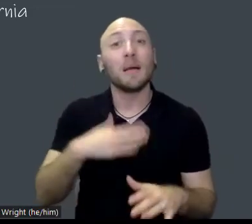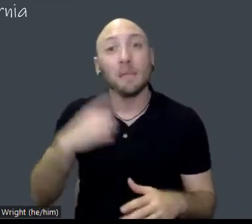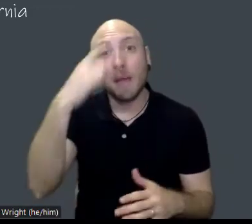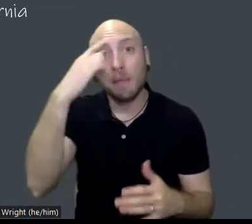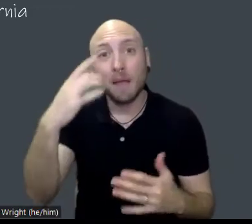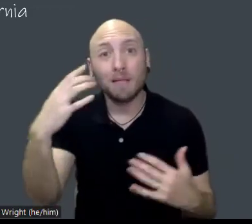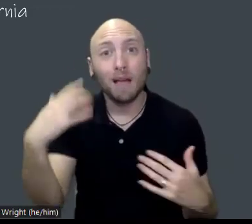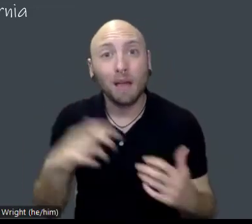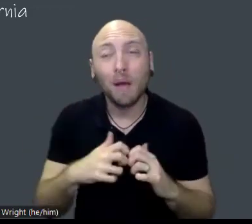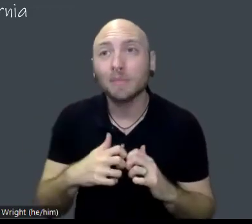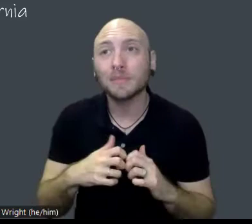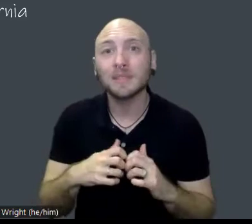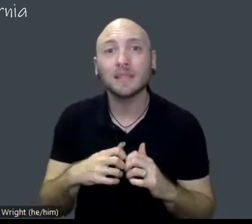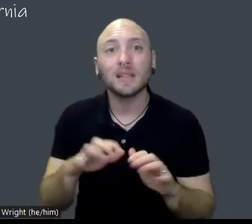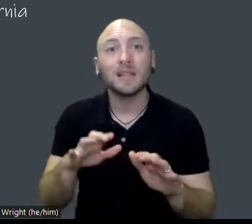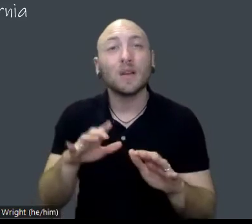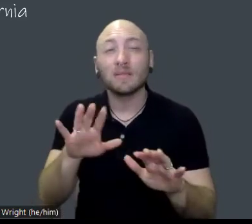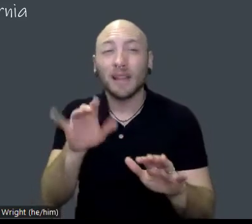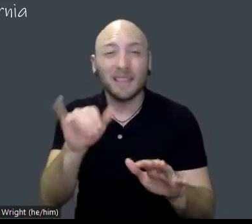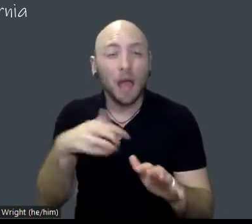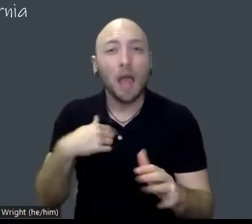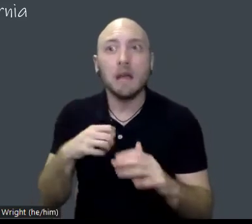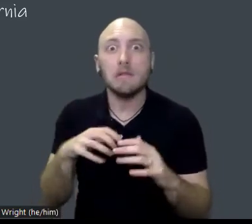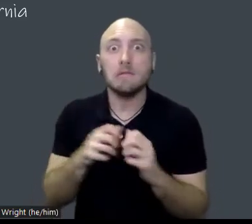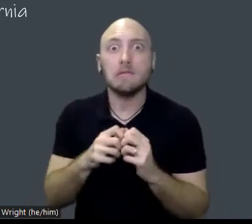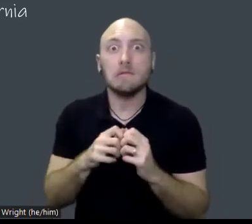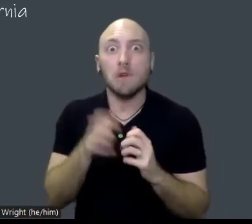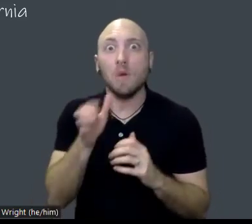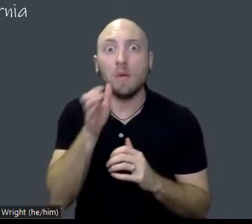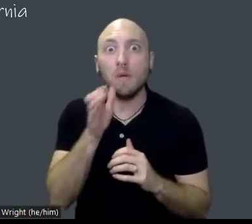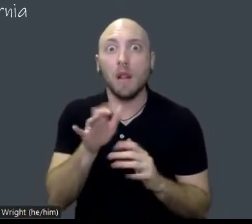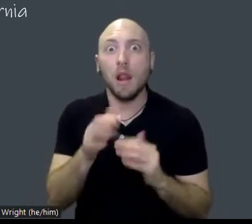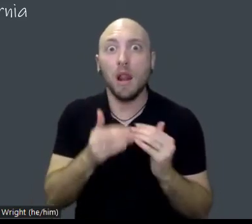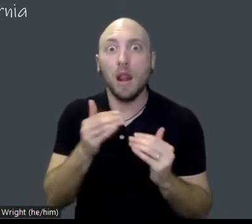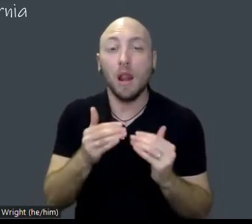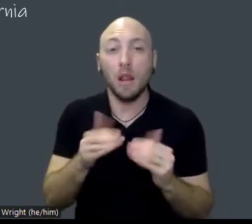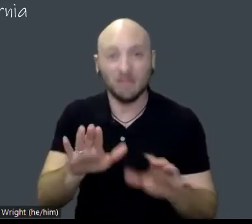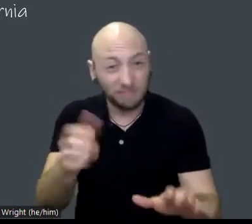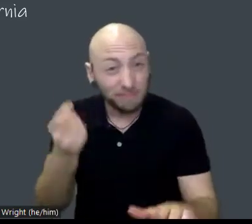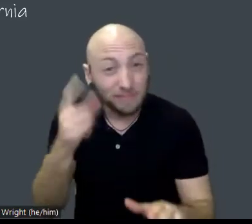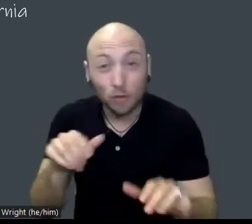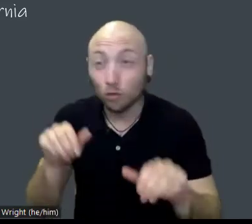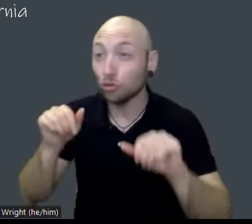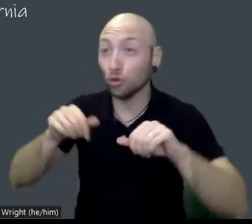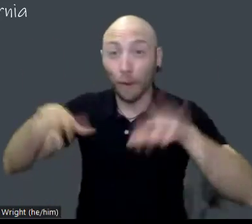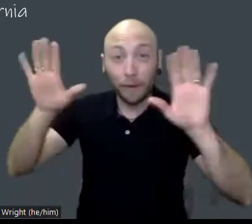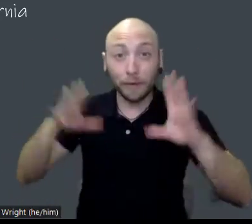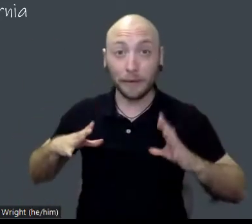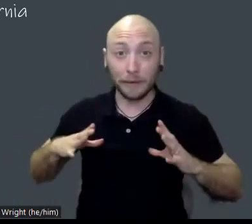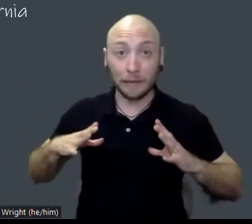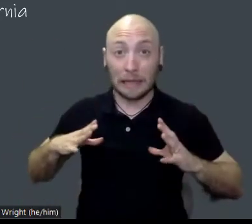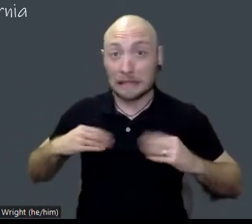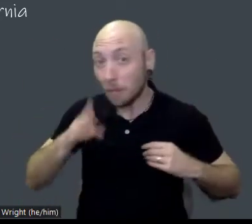problems. I was never able to fully commit to sobriety. I was never able to surrender to anything. Like I was white